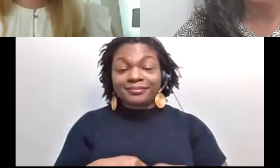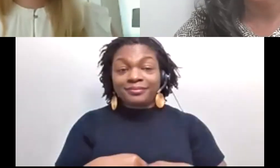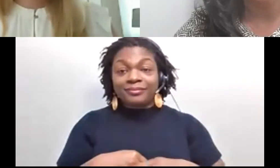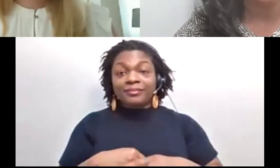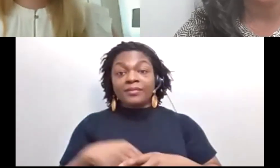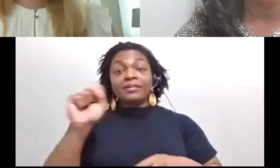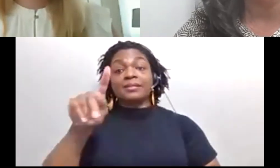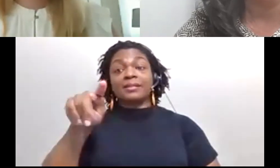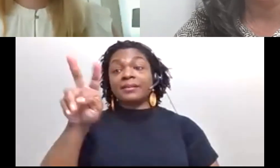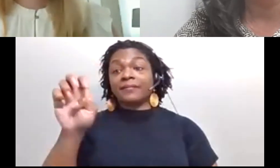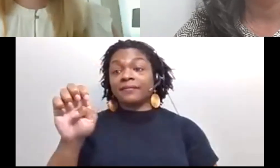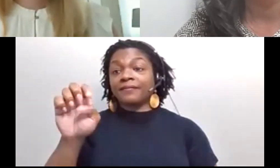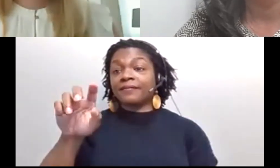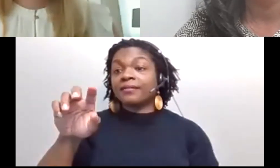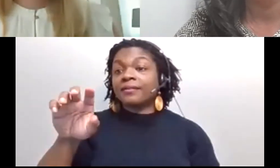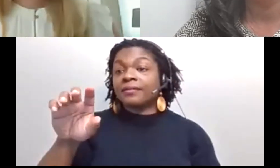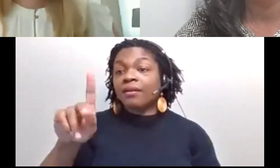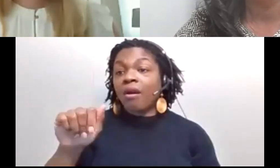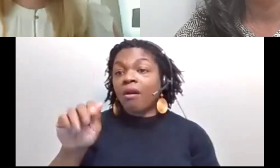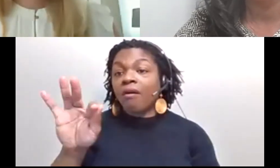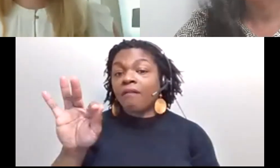Steve Kaufman has his hand raised.